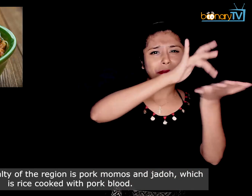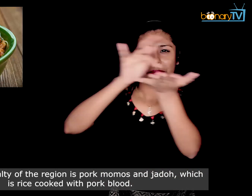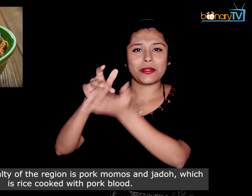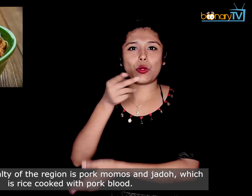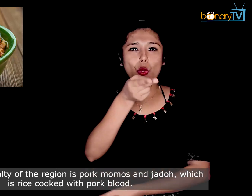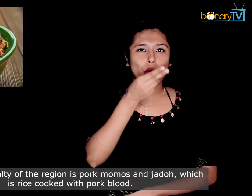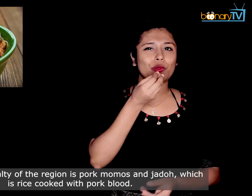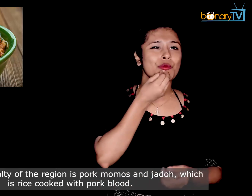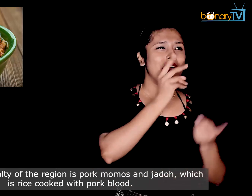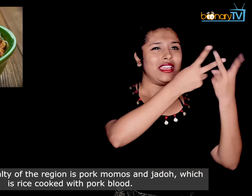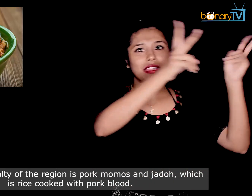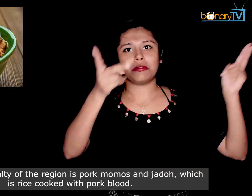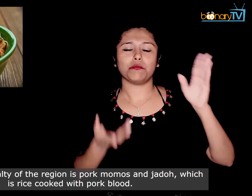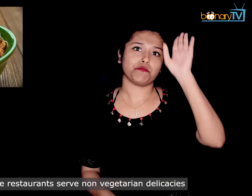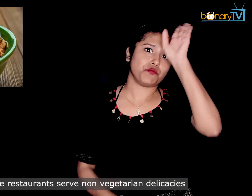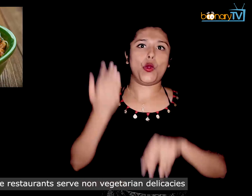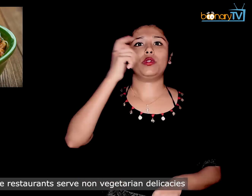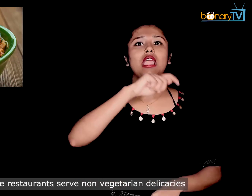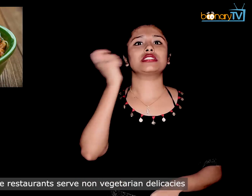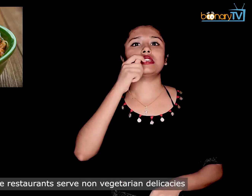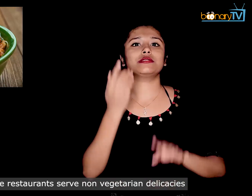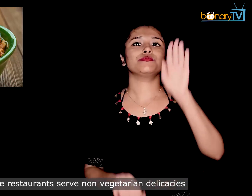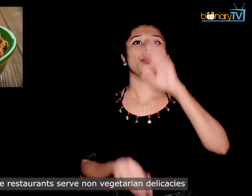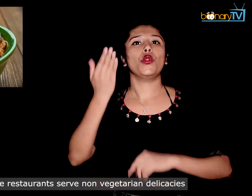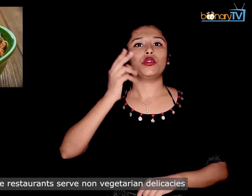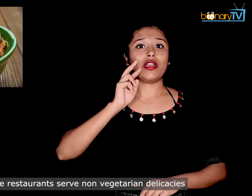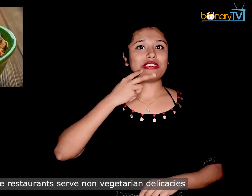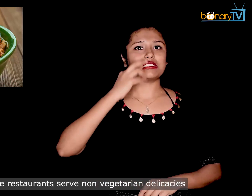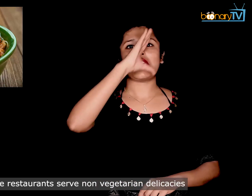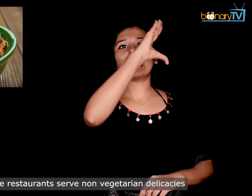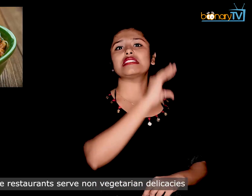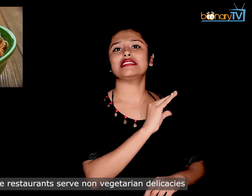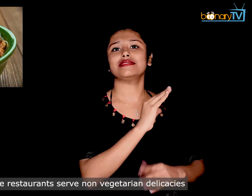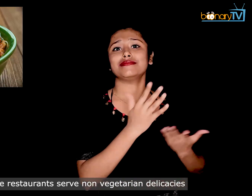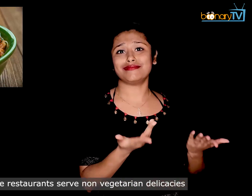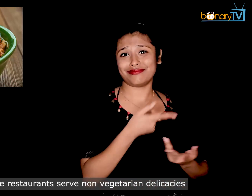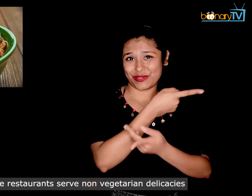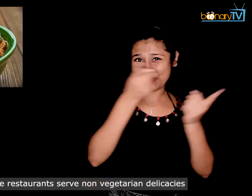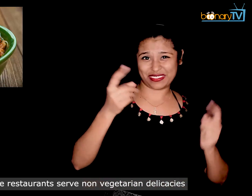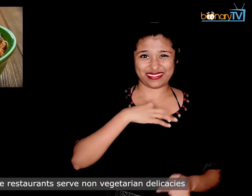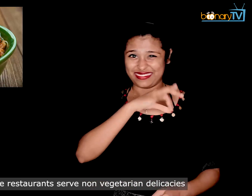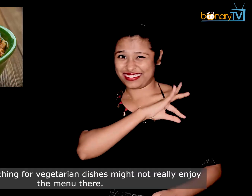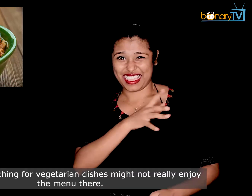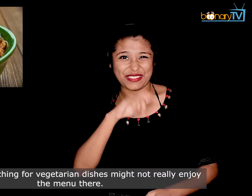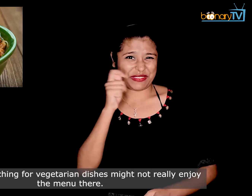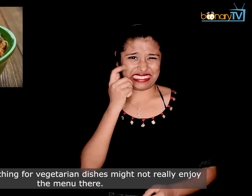blood. Most of the restaurants serve non-vegetarian delicacies, so those